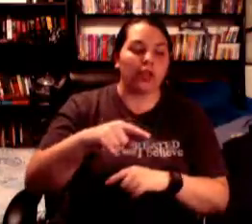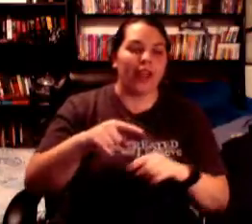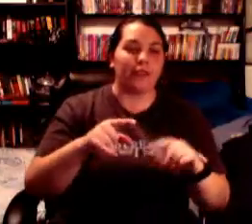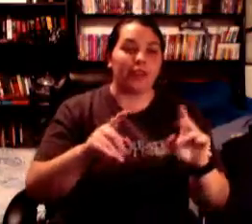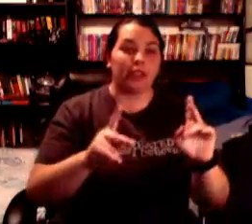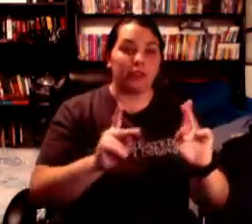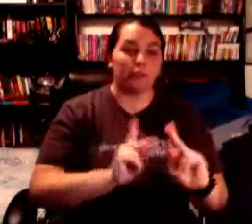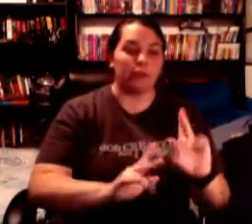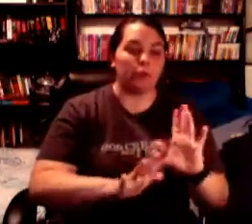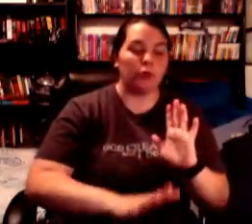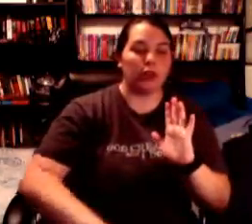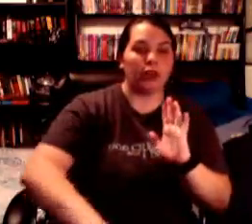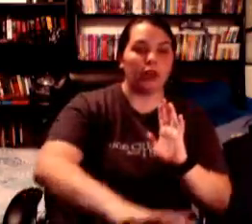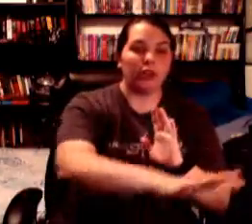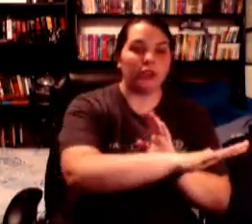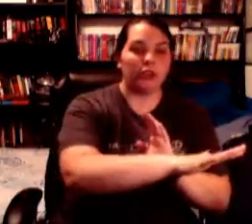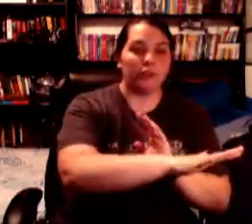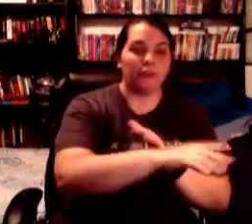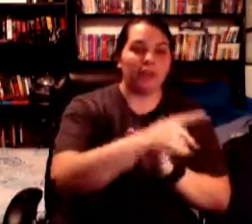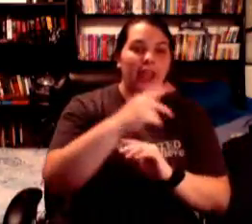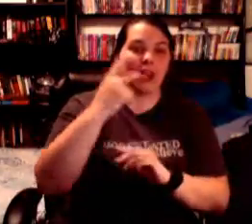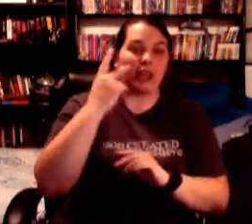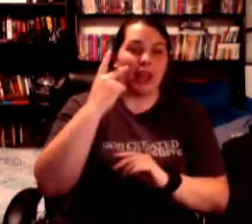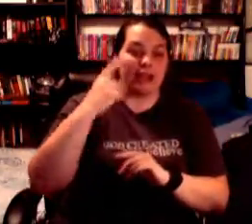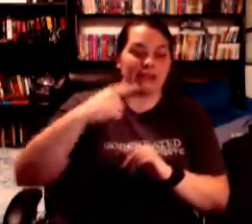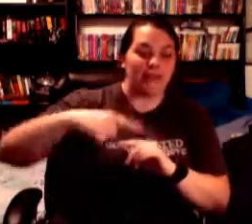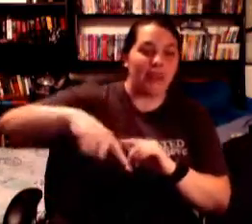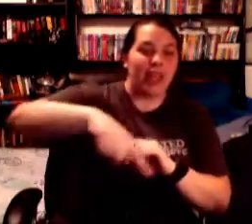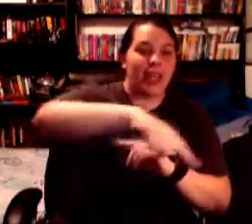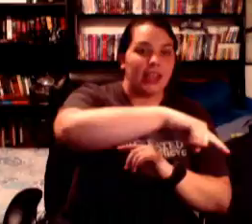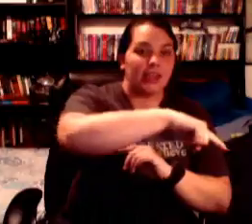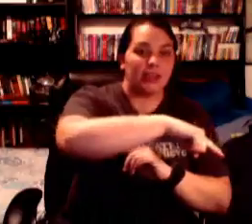to have like the people that are down here as they.